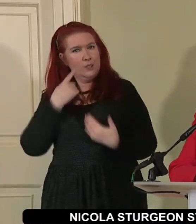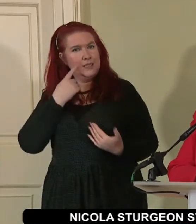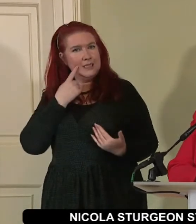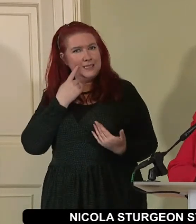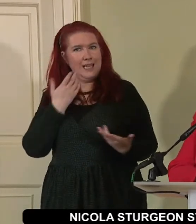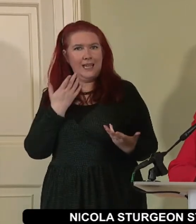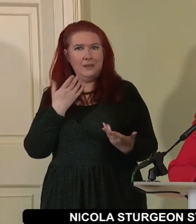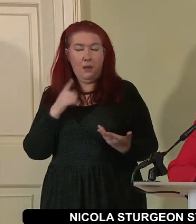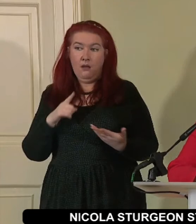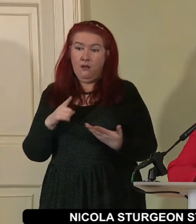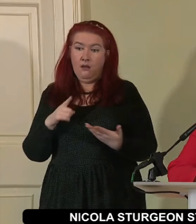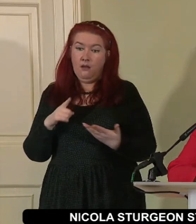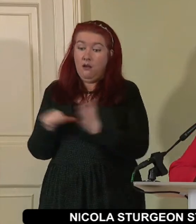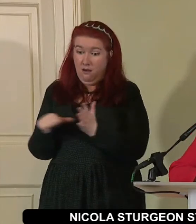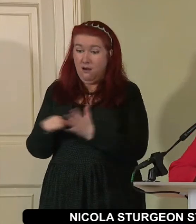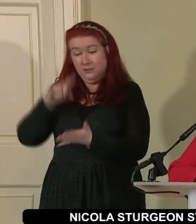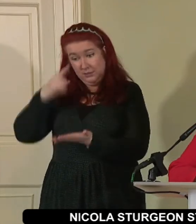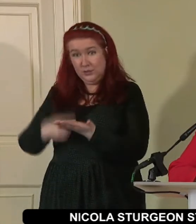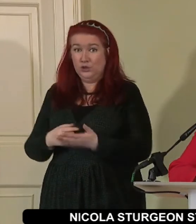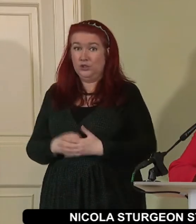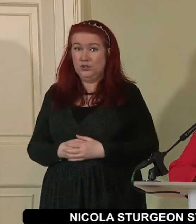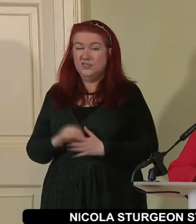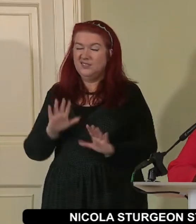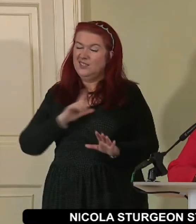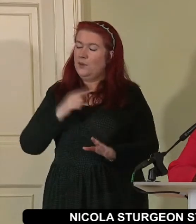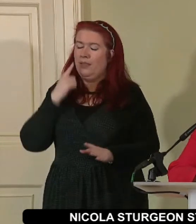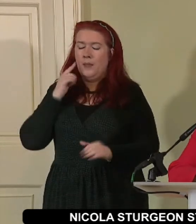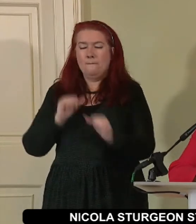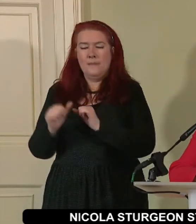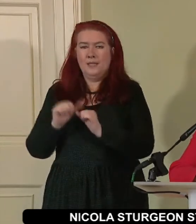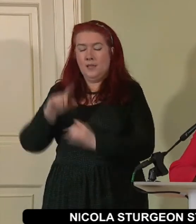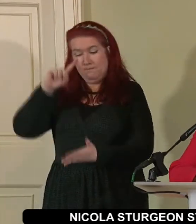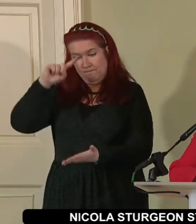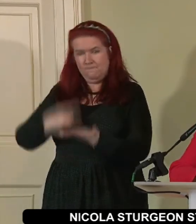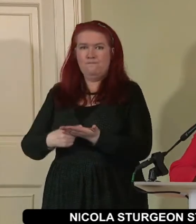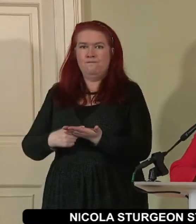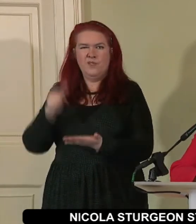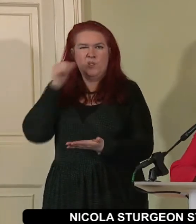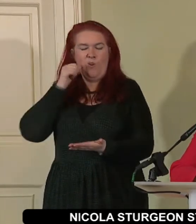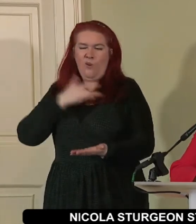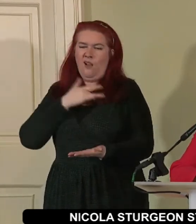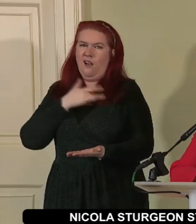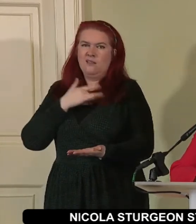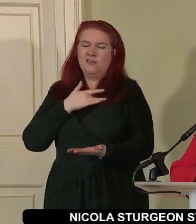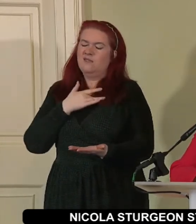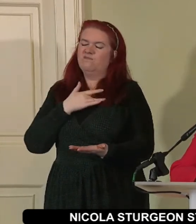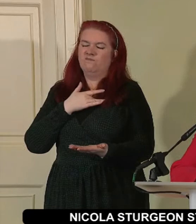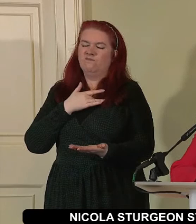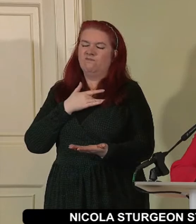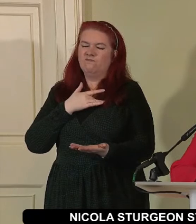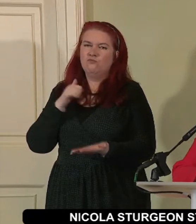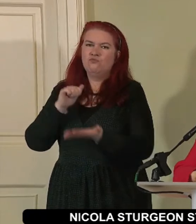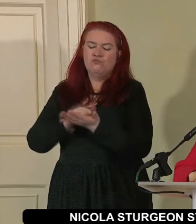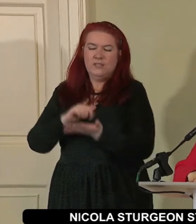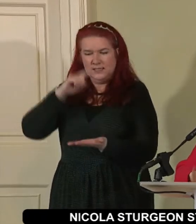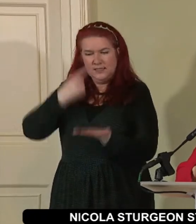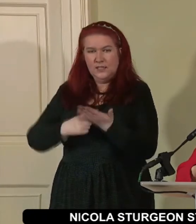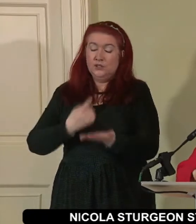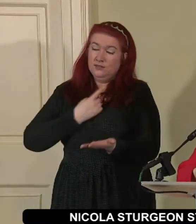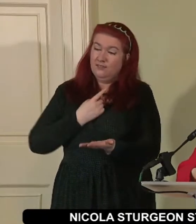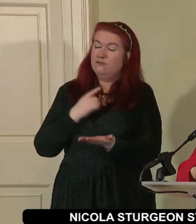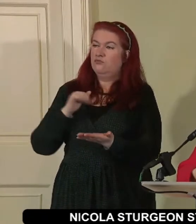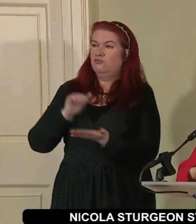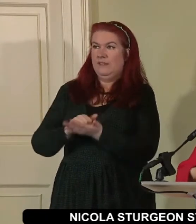reasons not to make a decision. I think it's better to make the decision when you know in your heart that it's the right one for you and for your